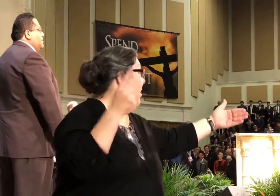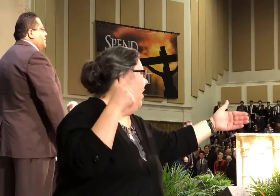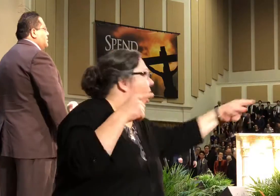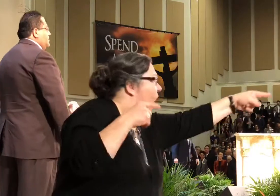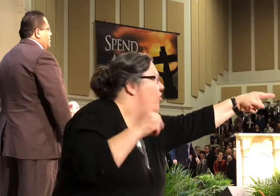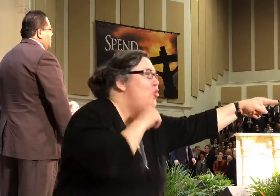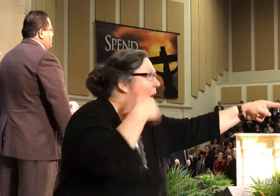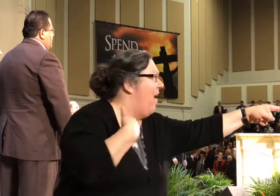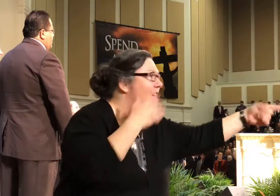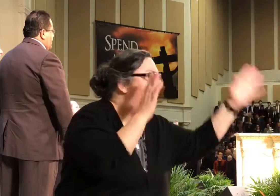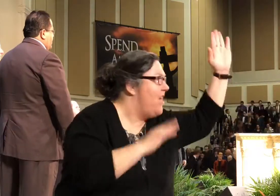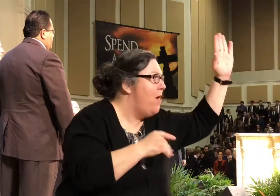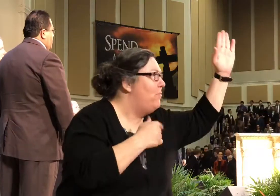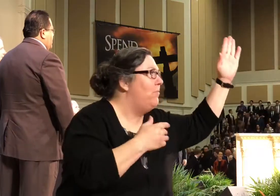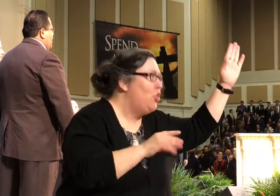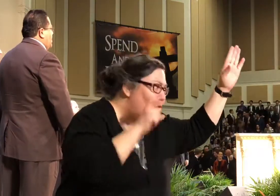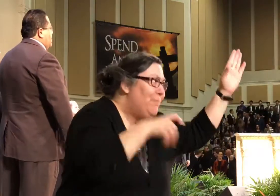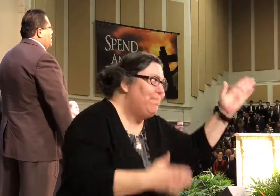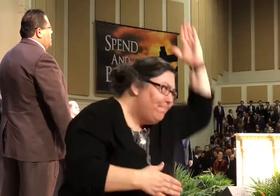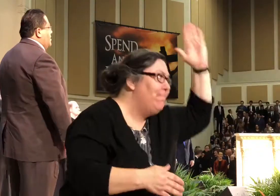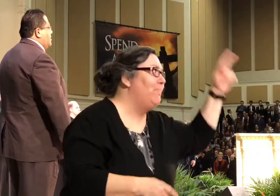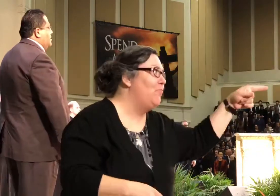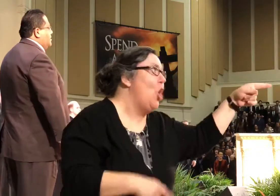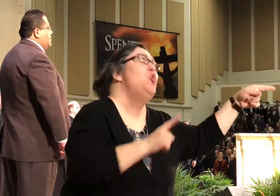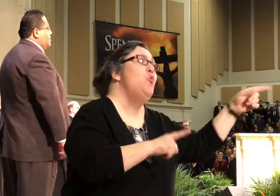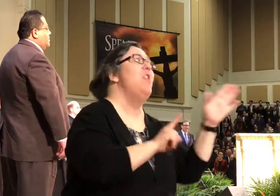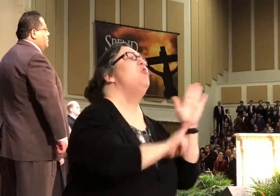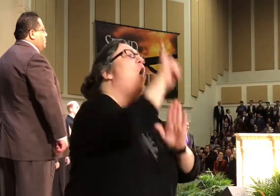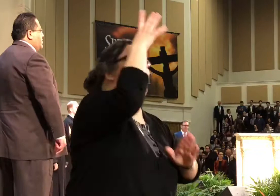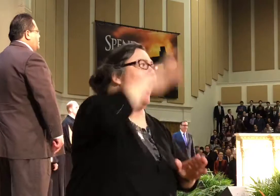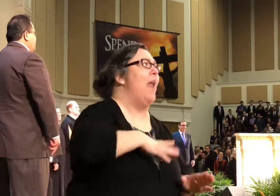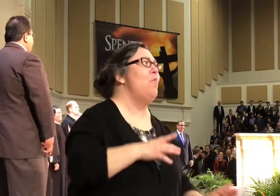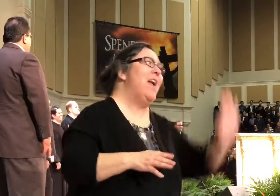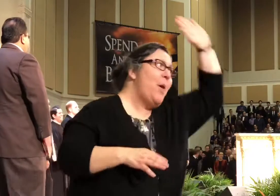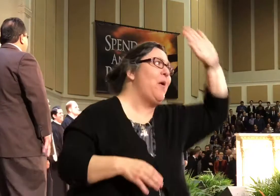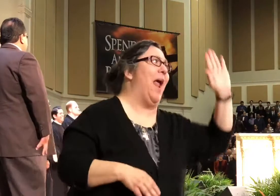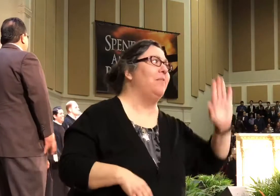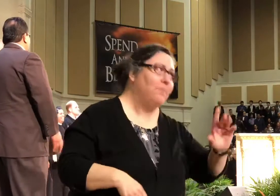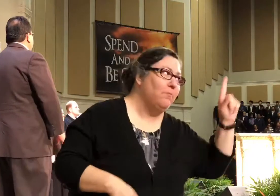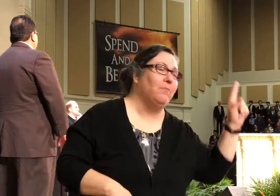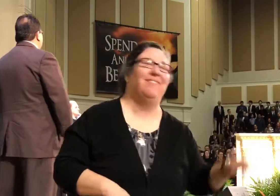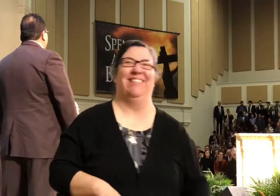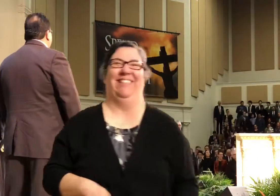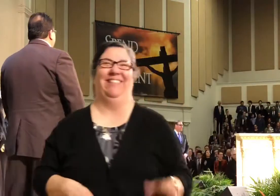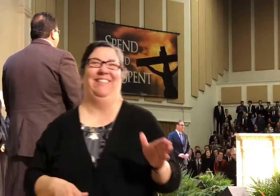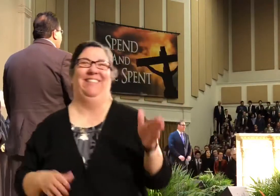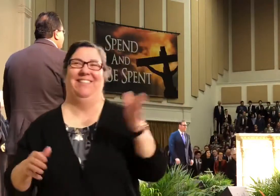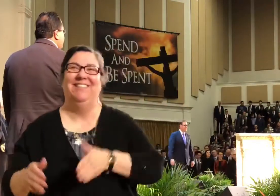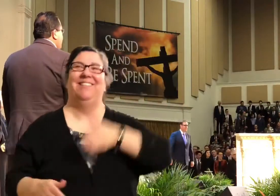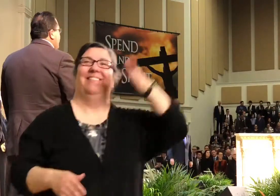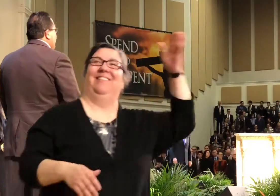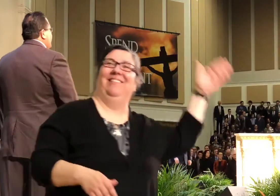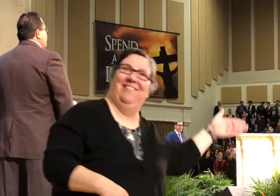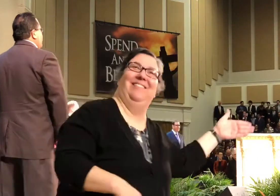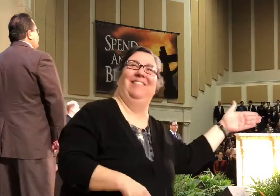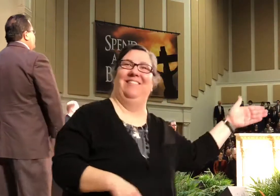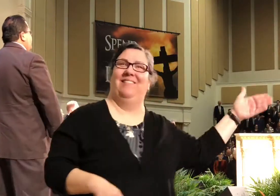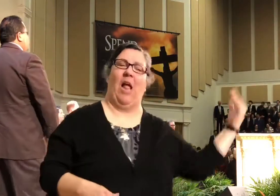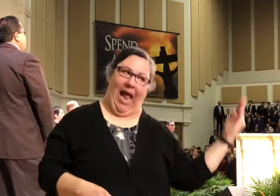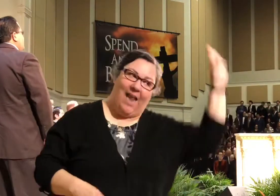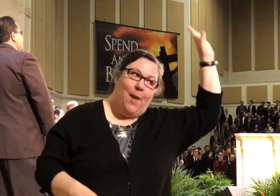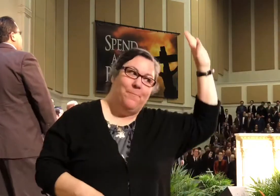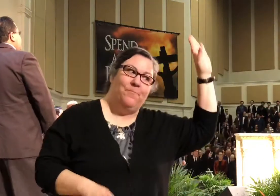have your hand up. Put your hand up. Yeah, you. The tall guy. Right there. Hand up. This section. Hand